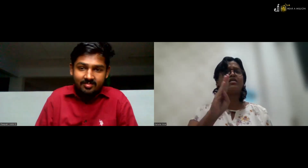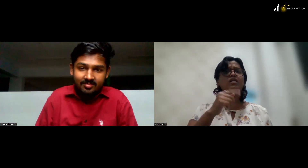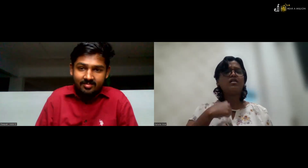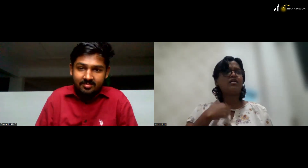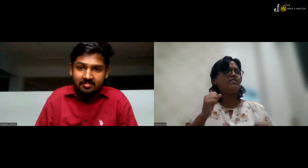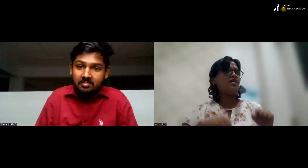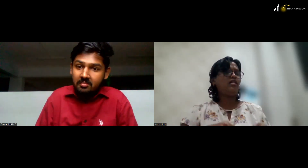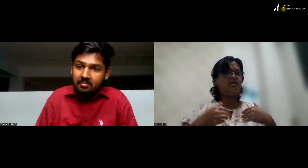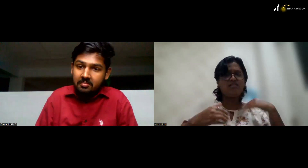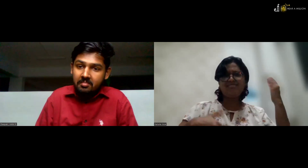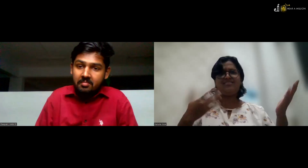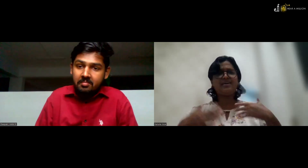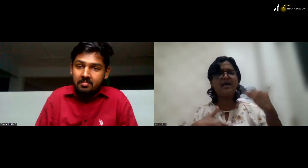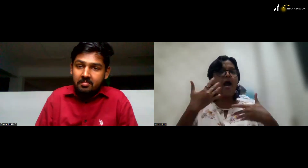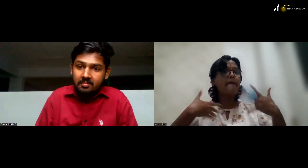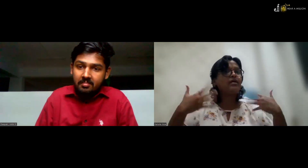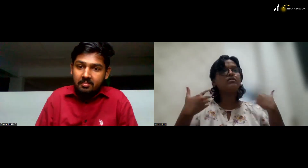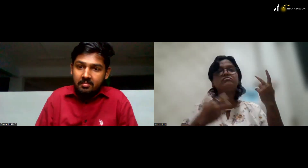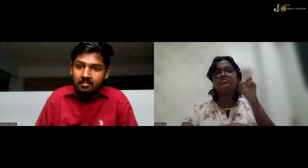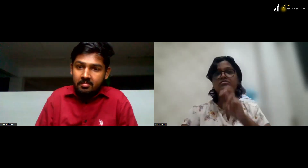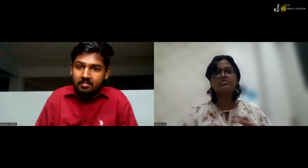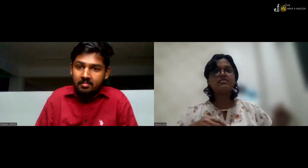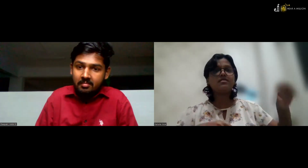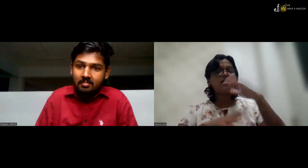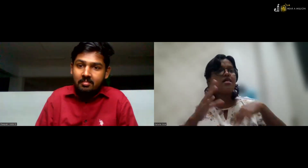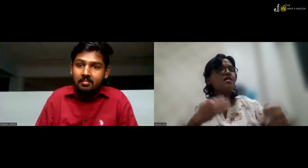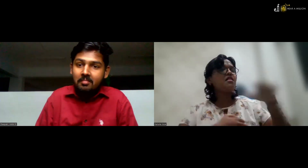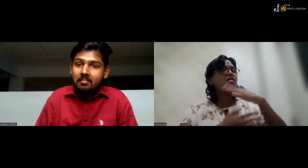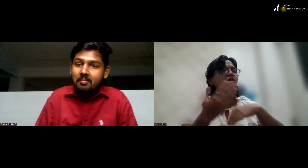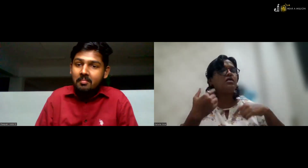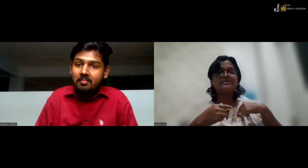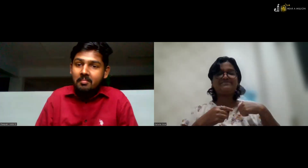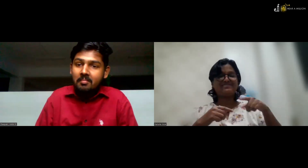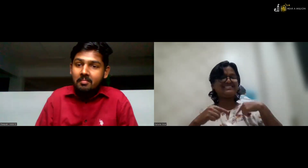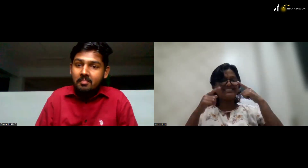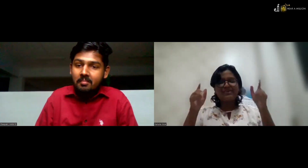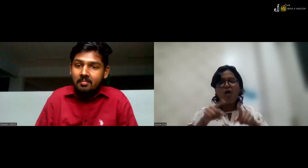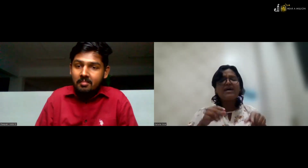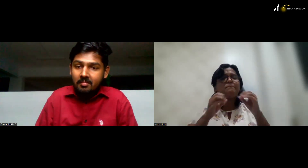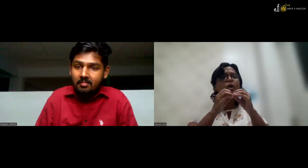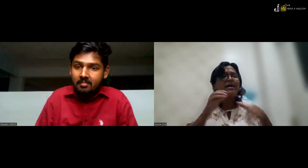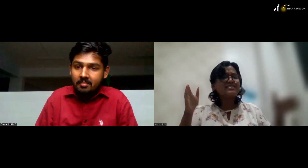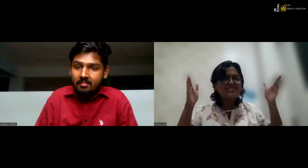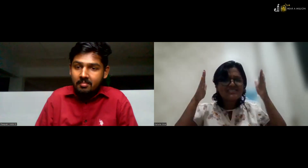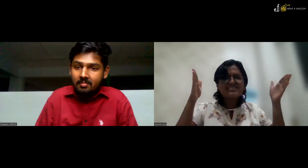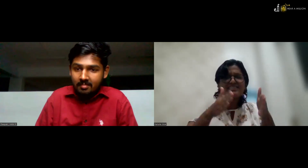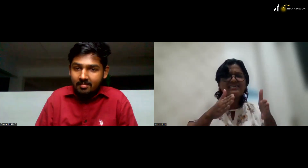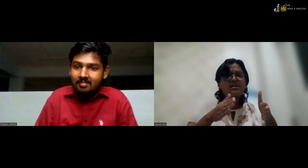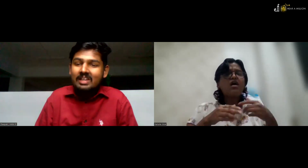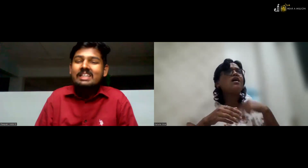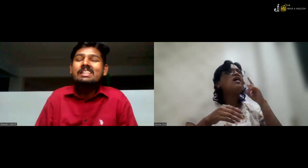other people told me that you are 20 and 21 years old and you how could you travel alone? But then I was